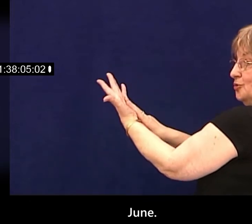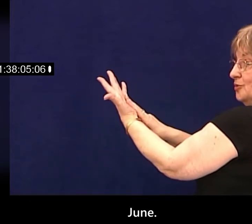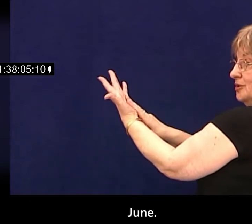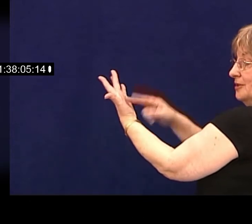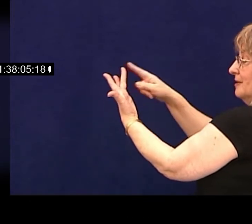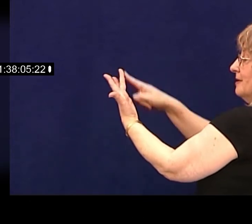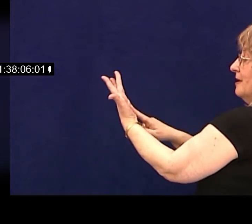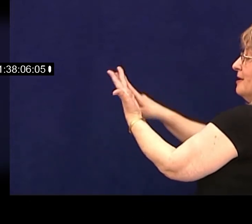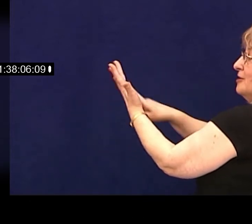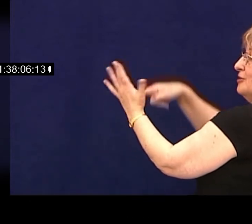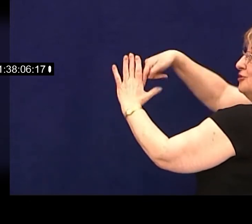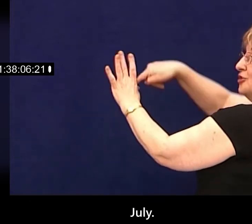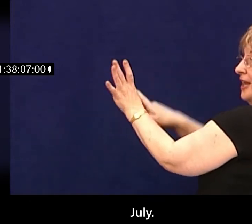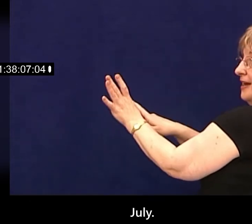June, July,